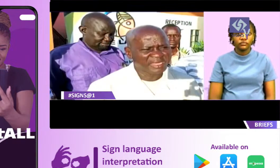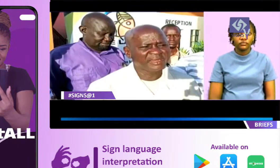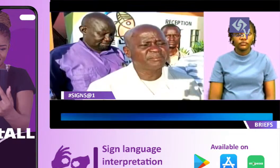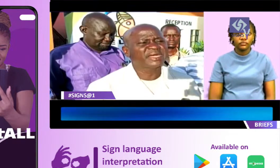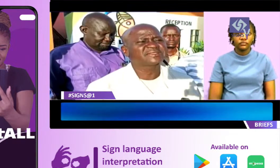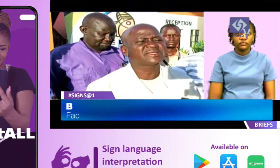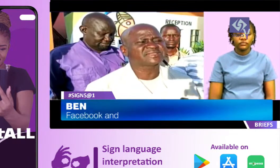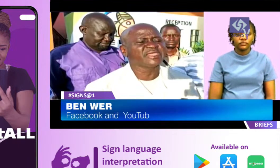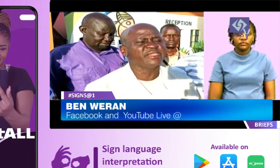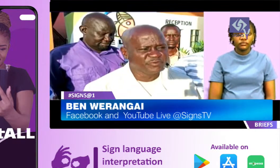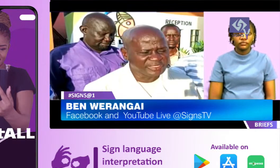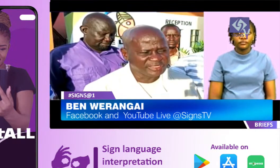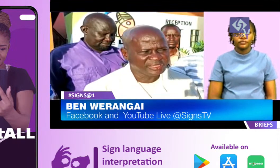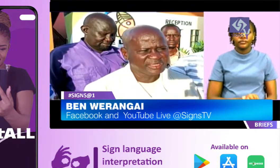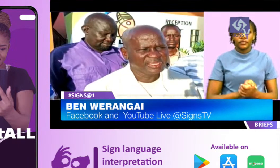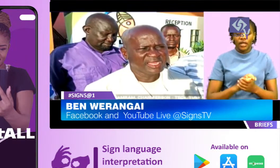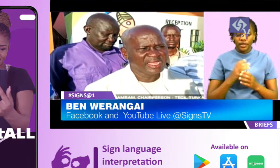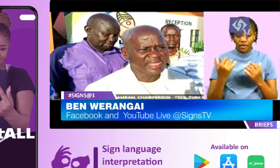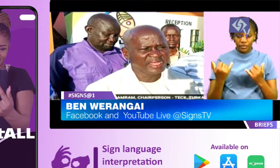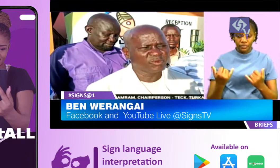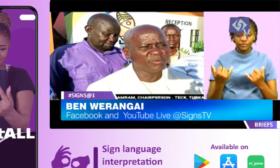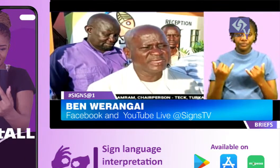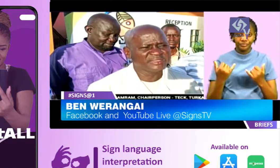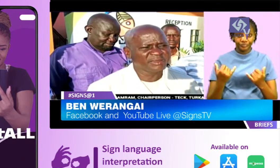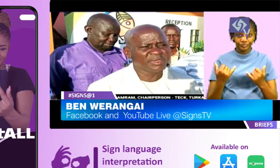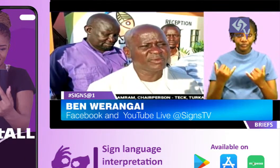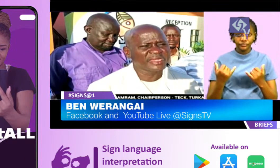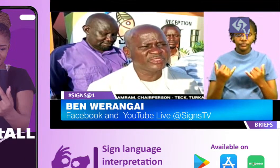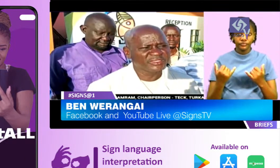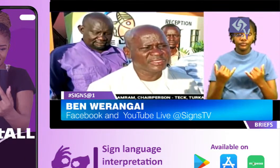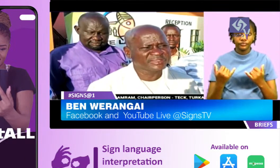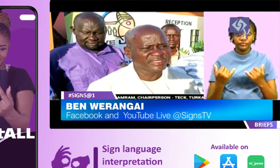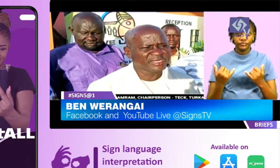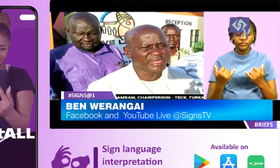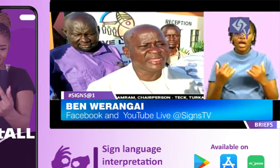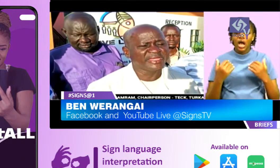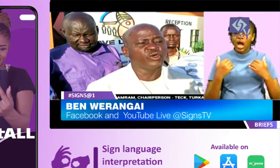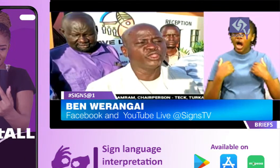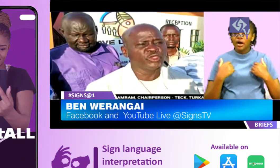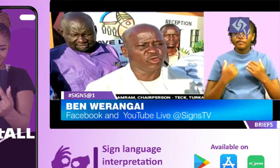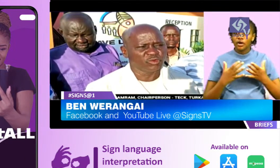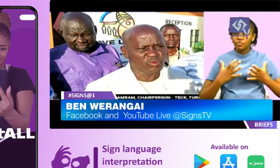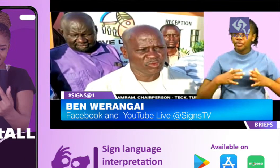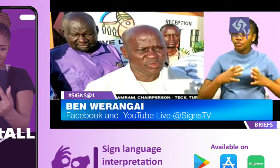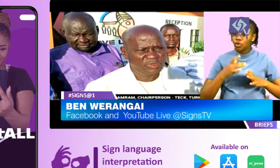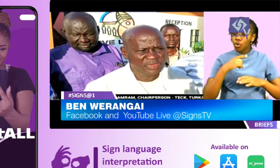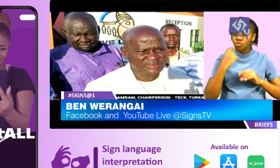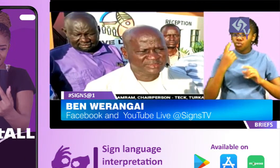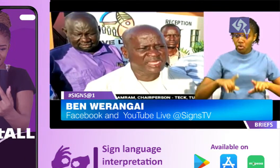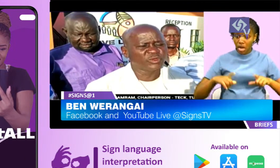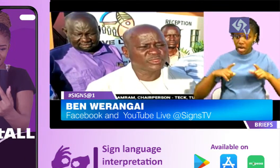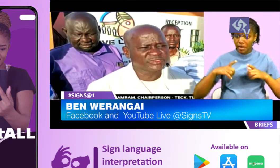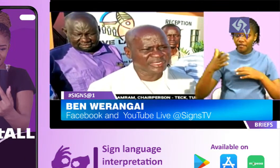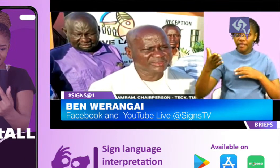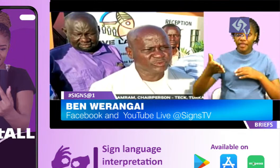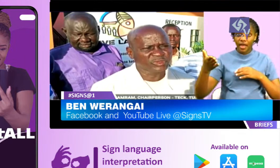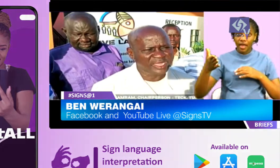Maana mpaka sasa hivi community ambao wanaishi katika maeneo hiyo hasa Lokichar,